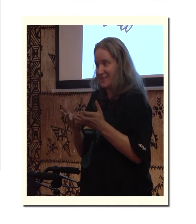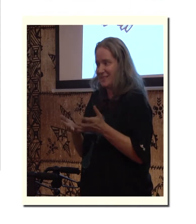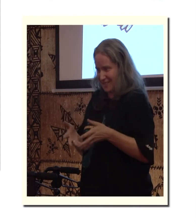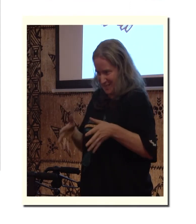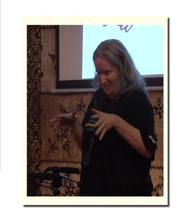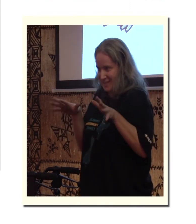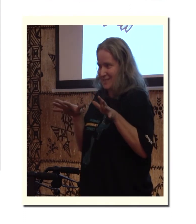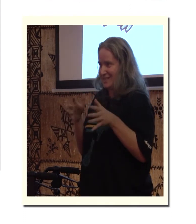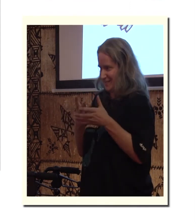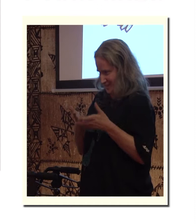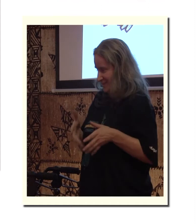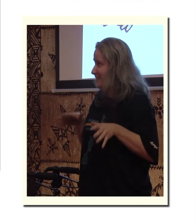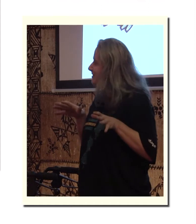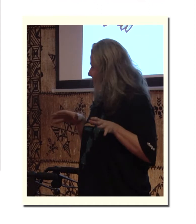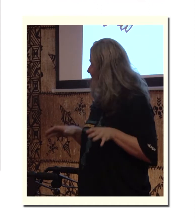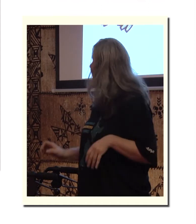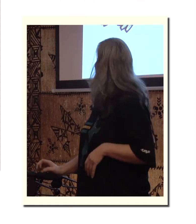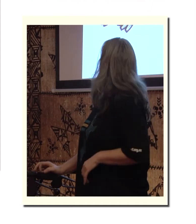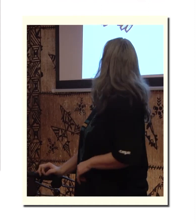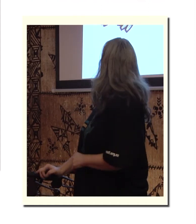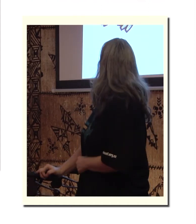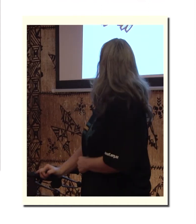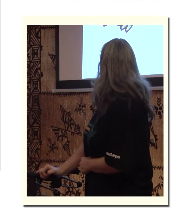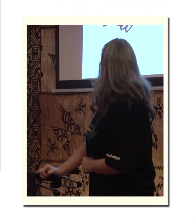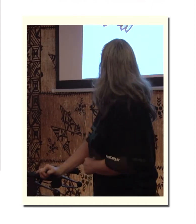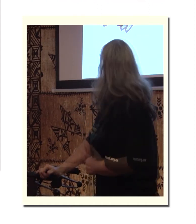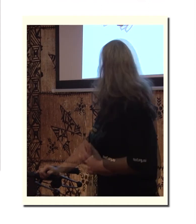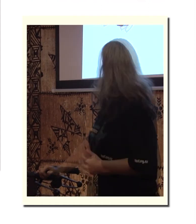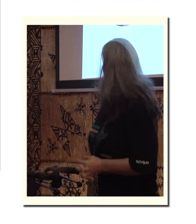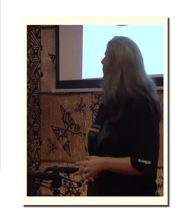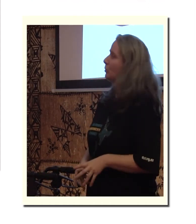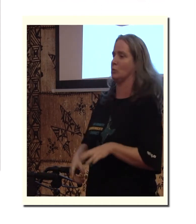nest. Yes, nest.